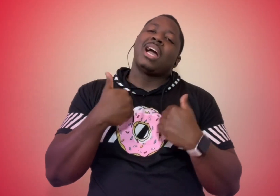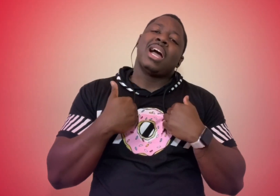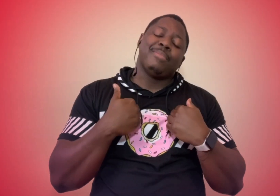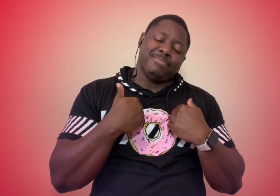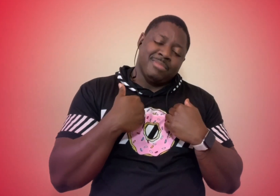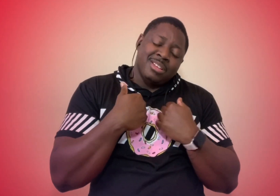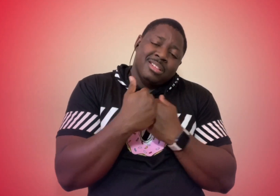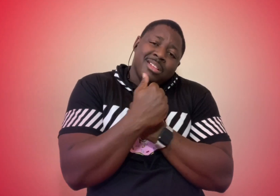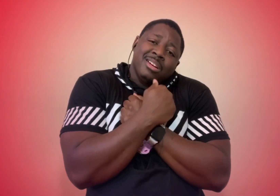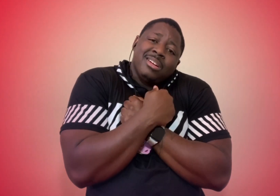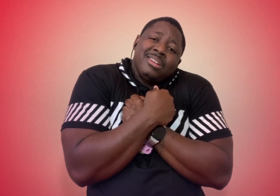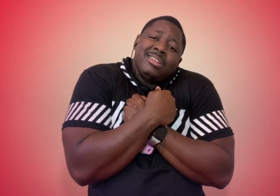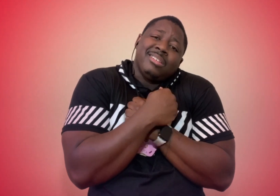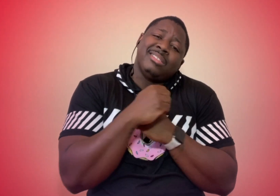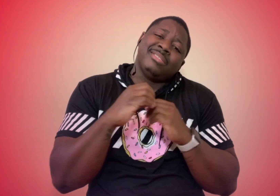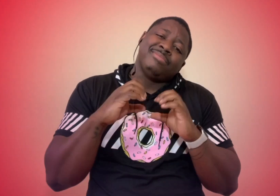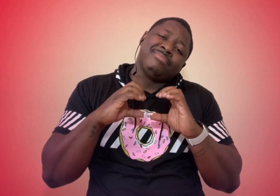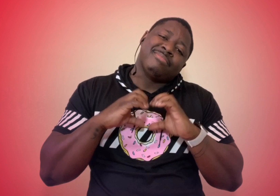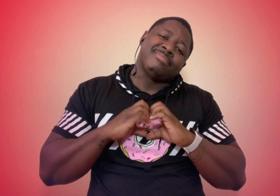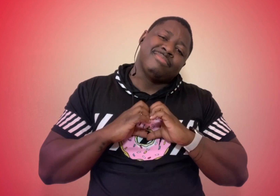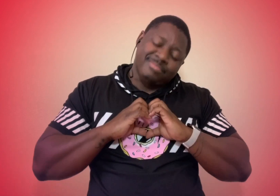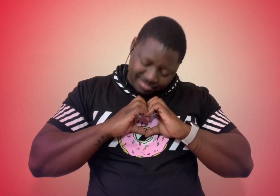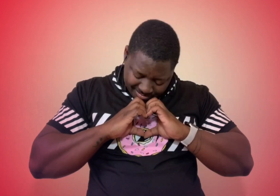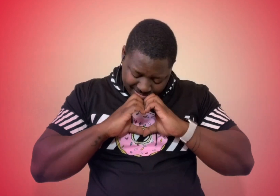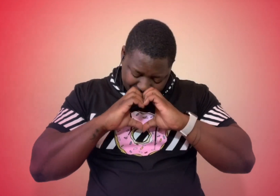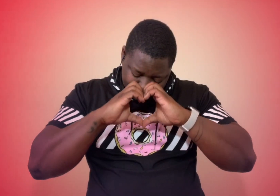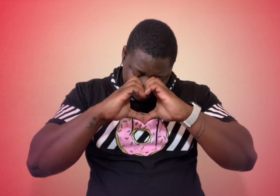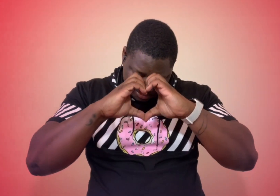got love, love, love,